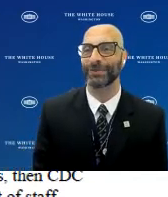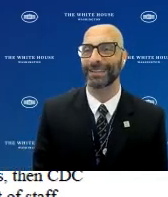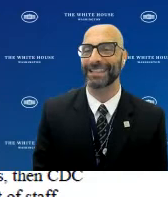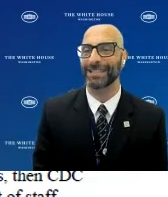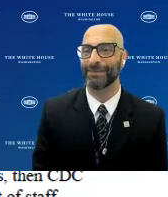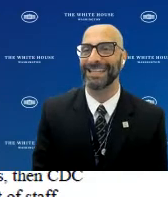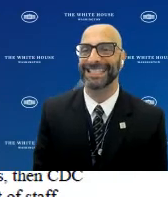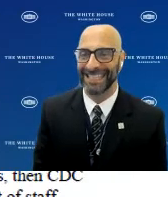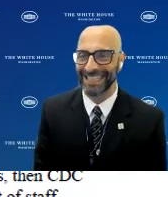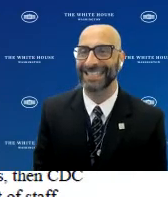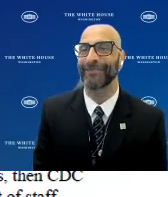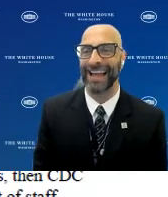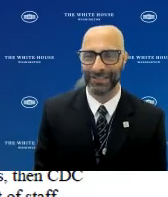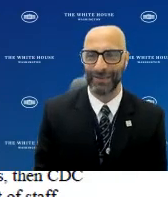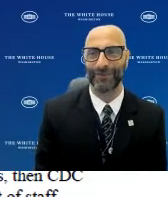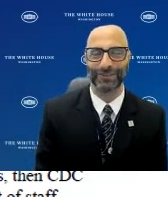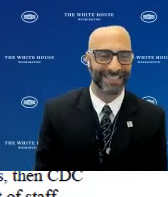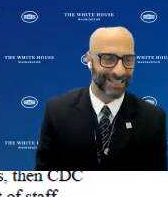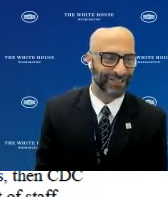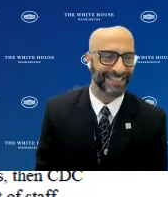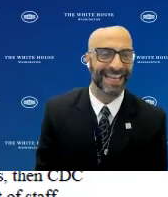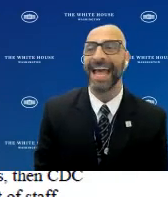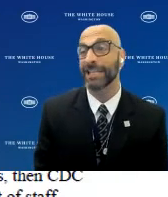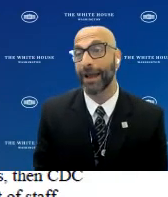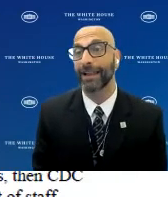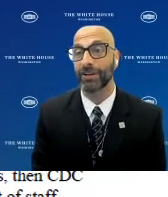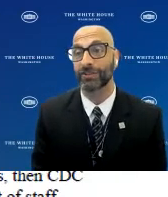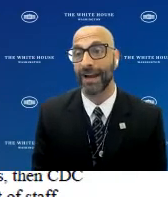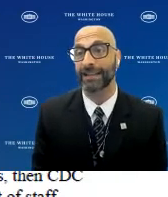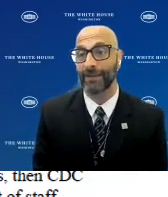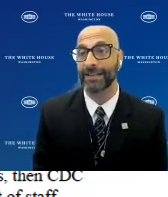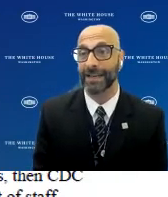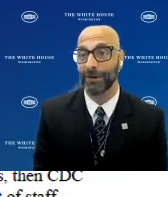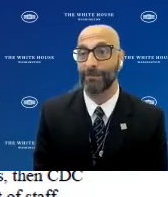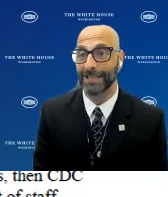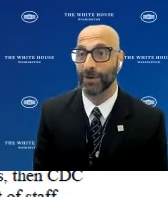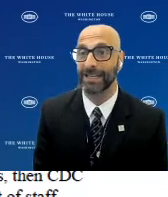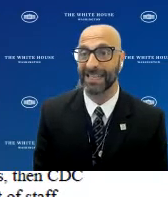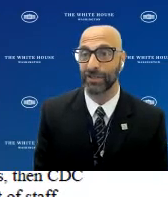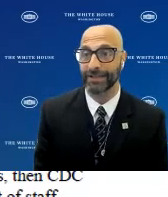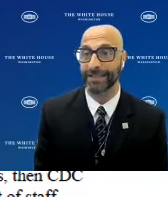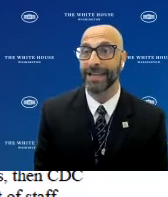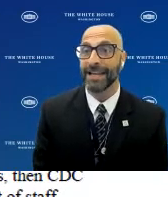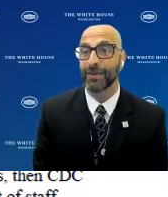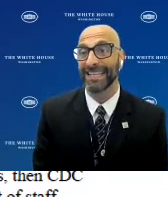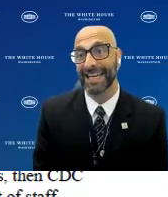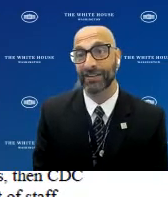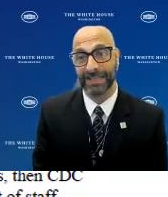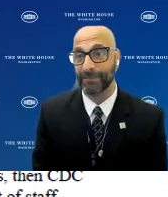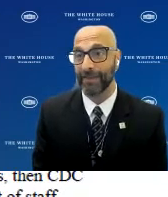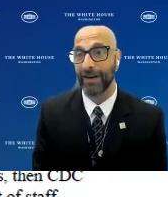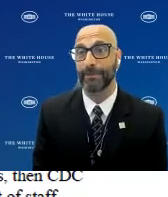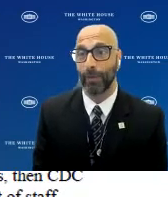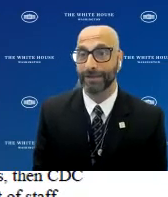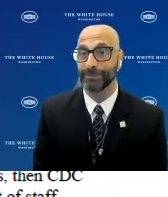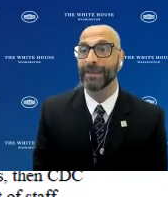NOFO, the sexually transmitted disease flagship for jurisdictions, as well as our directly funded community-based organization. So